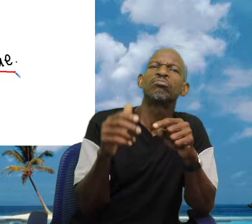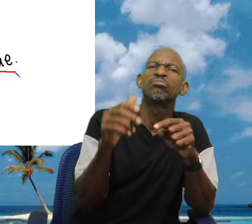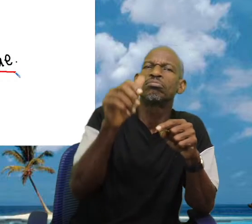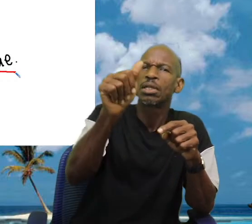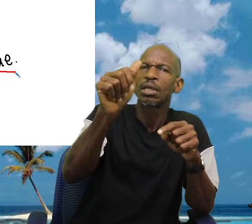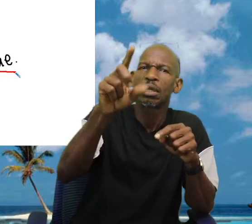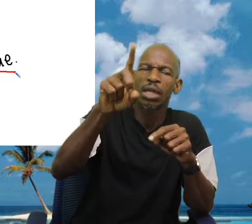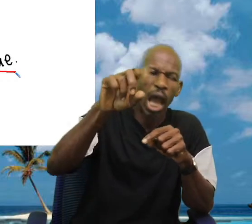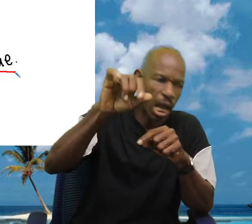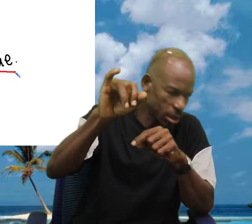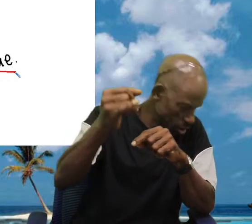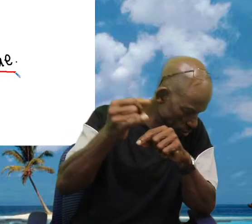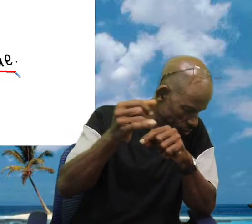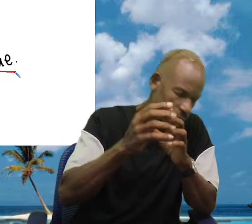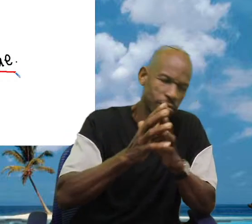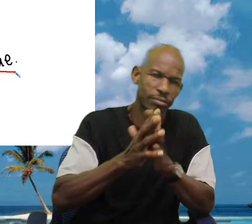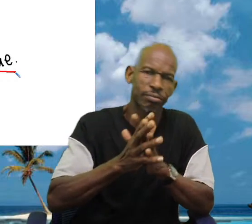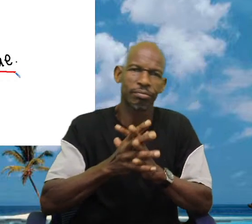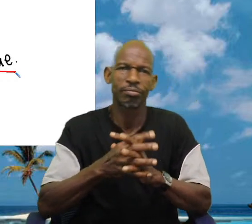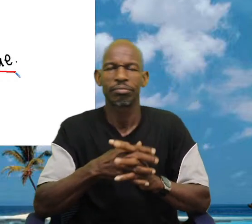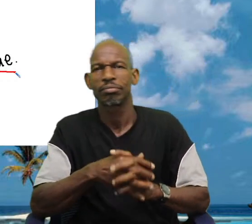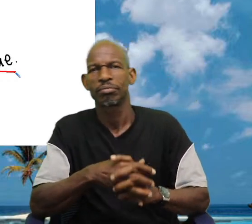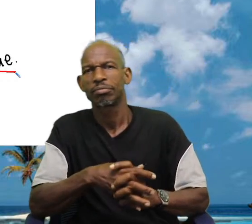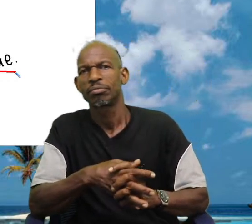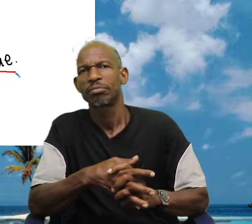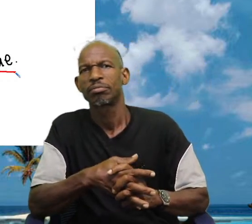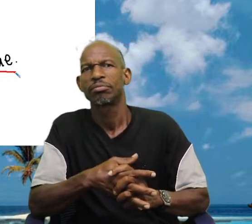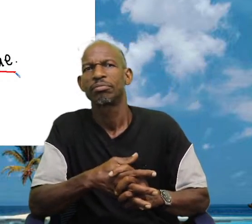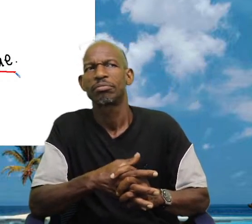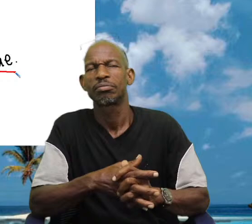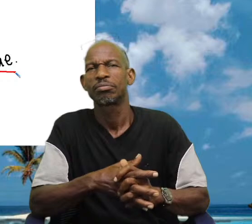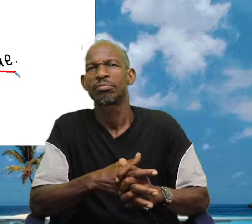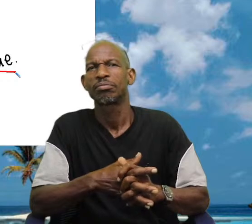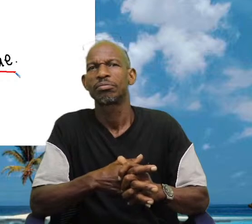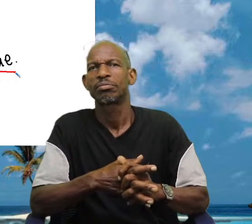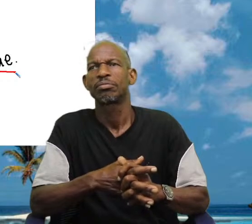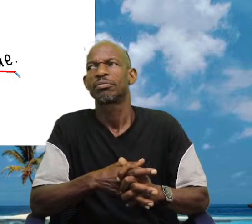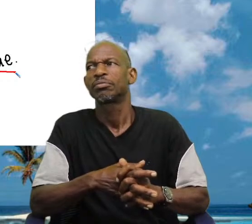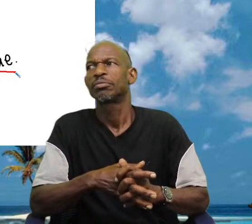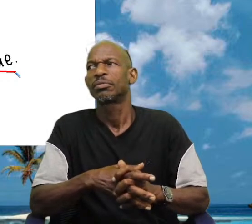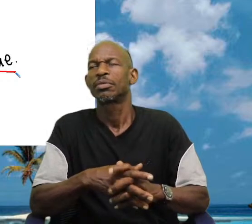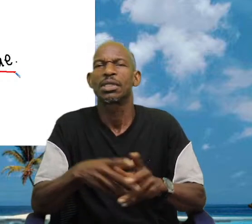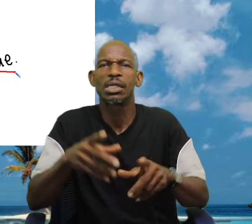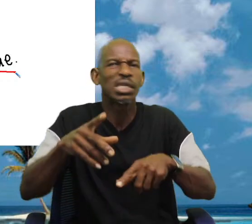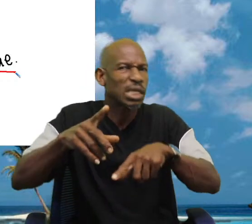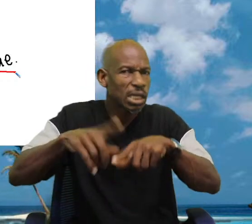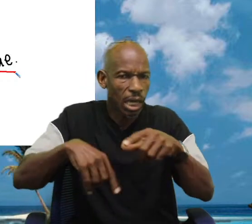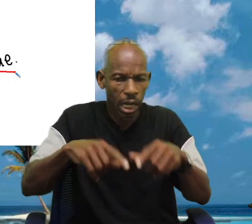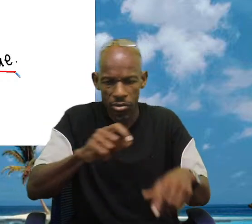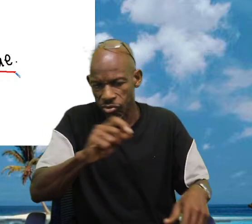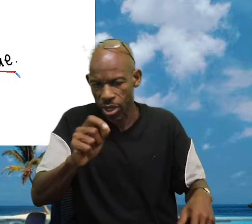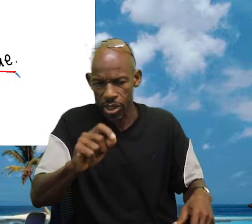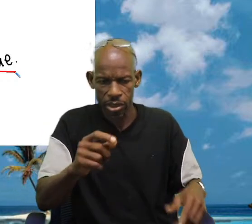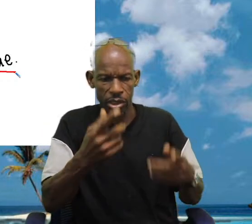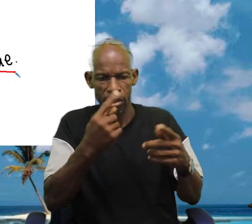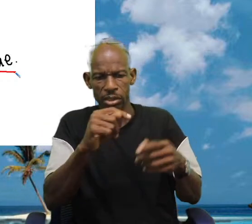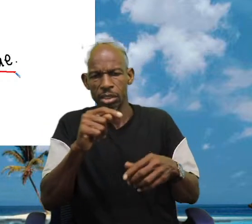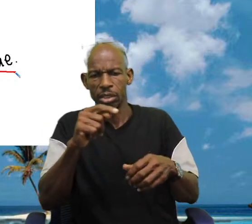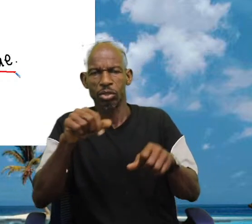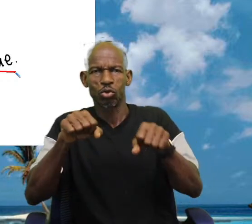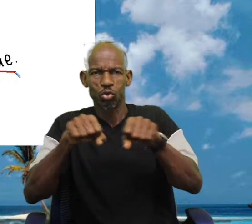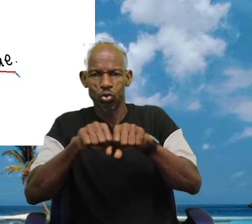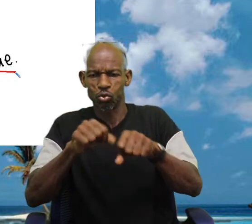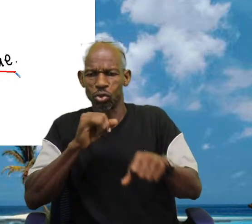church. We cannot say that shoe is church. We cannot say that